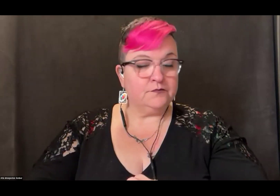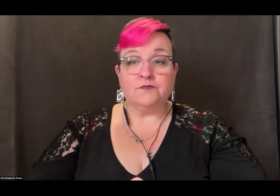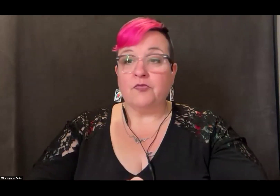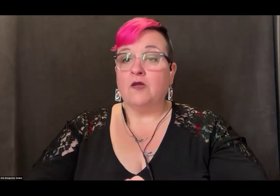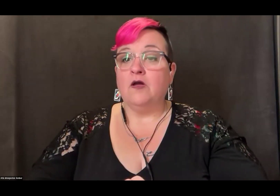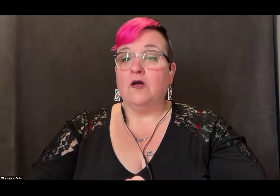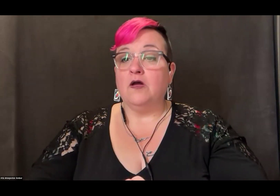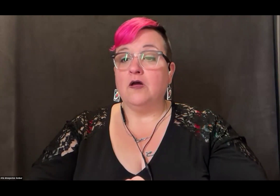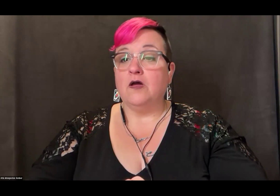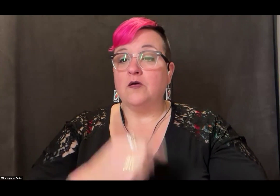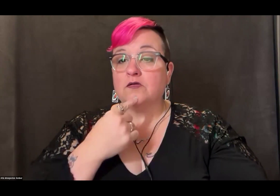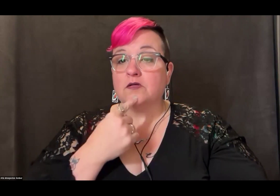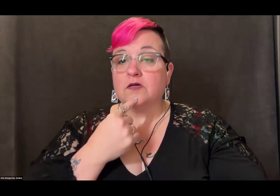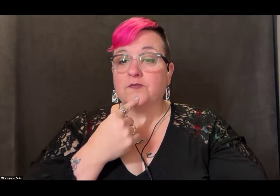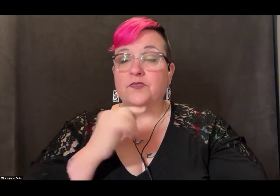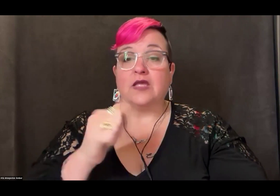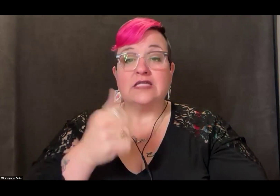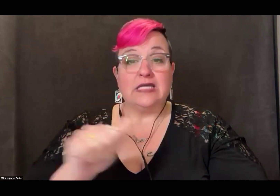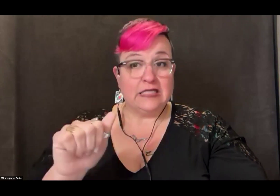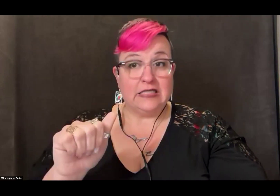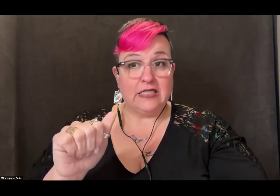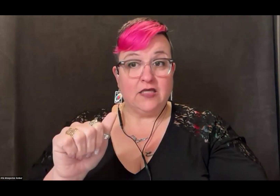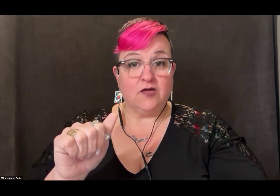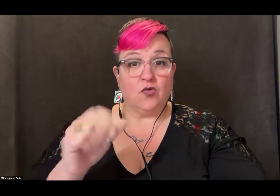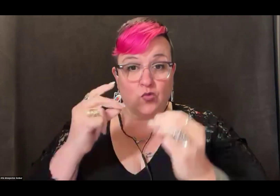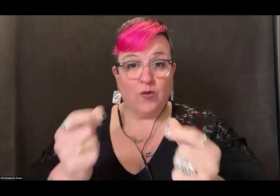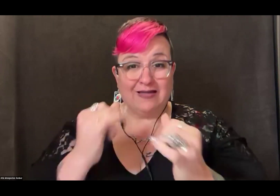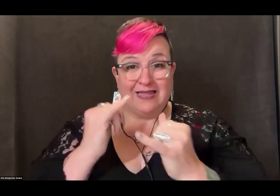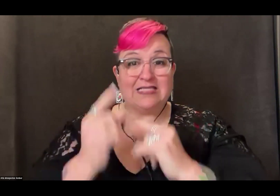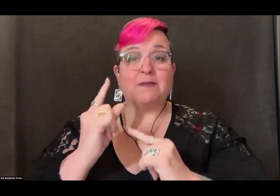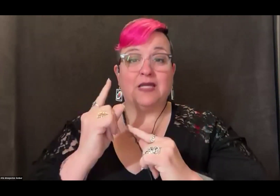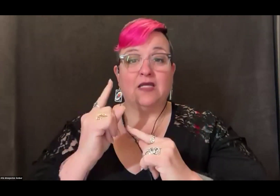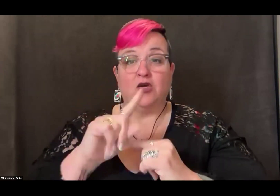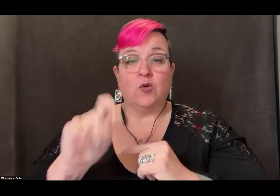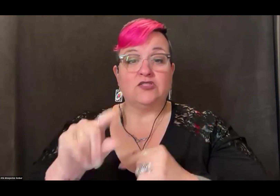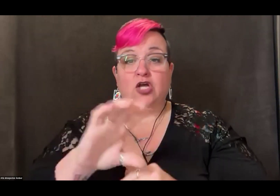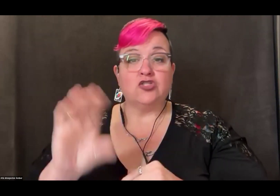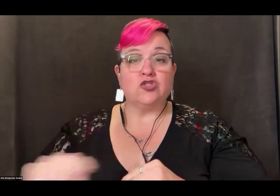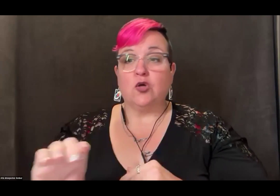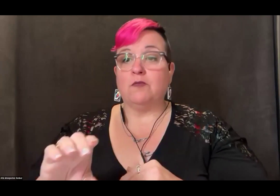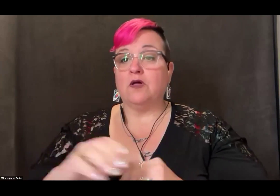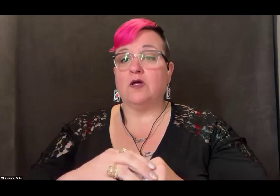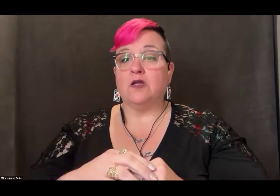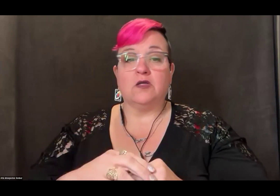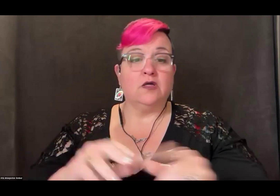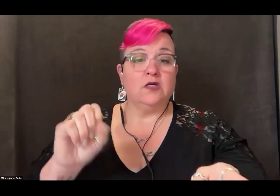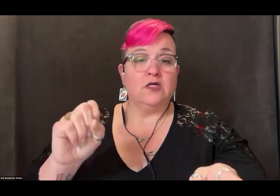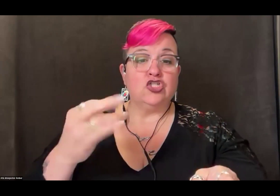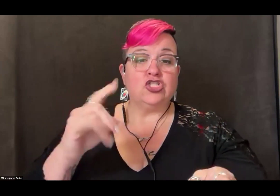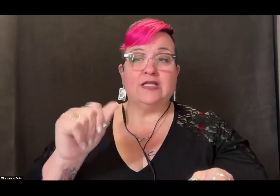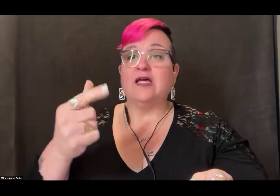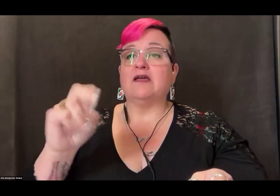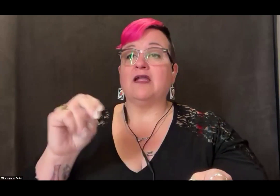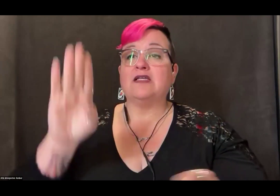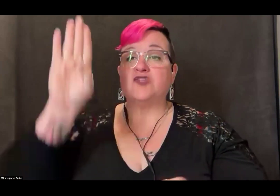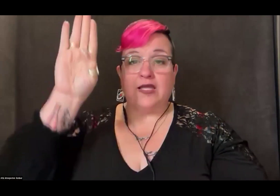is there, what was that? Yeah. Is there any really quick last minute question on Zoom? We are Sheila Gunn has had her hand up just for a about minute.